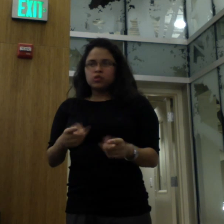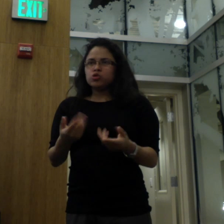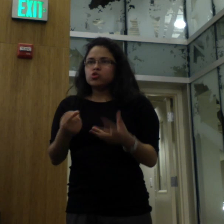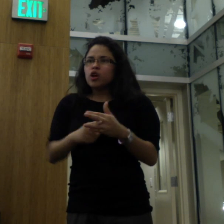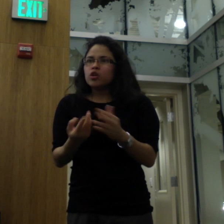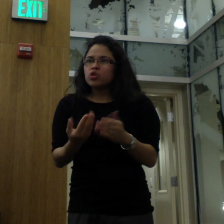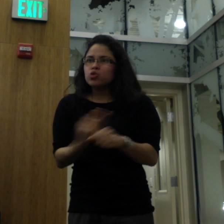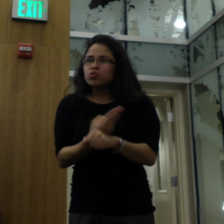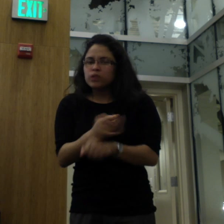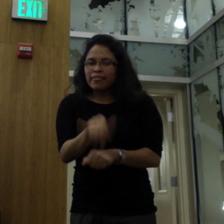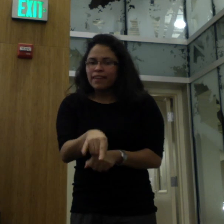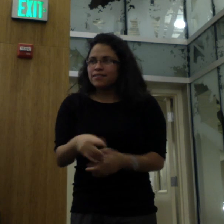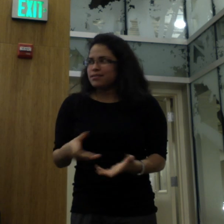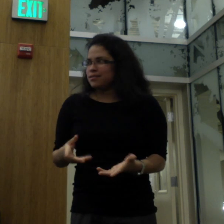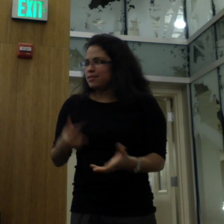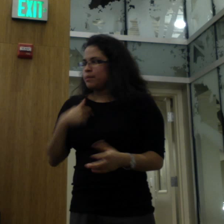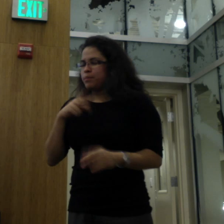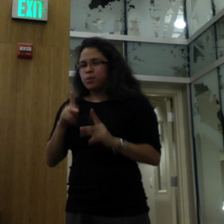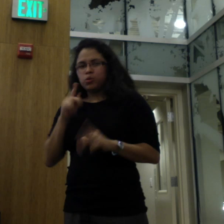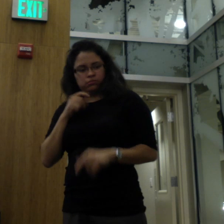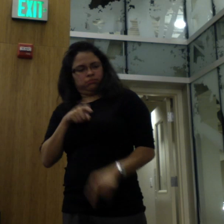than drinking water. Okay?